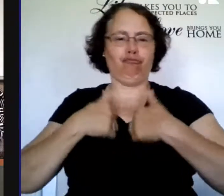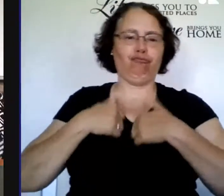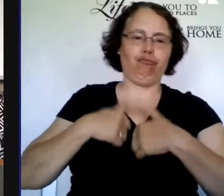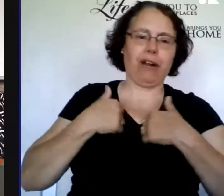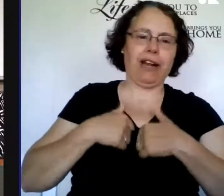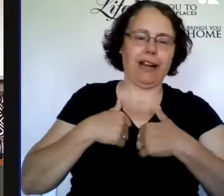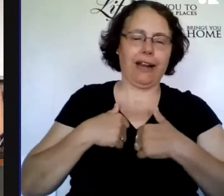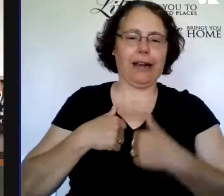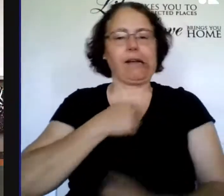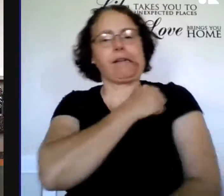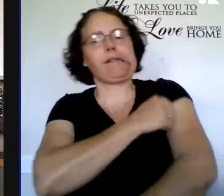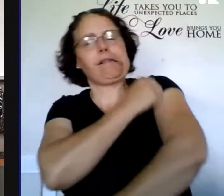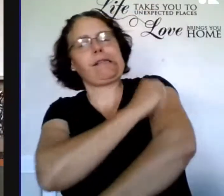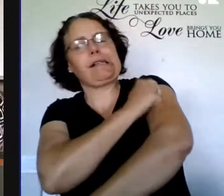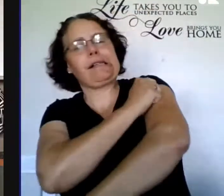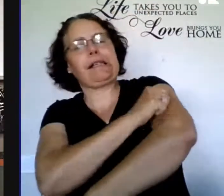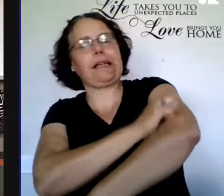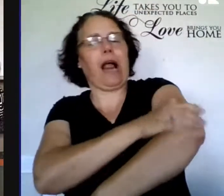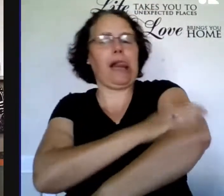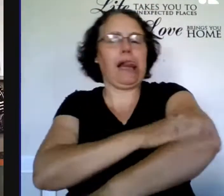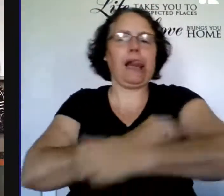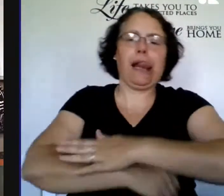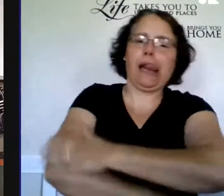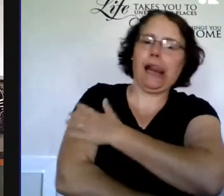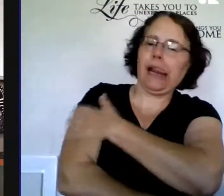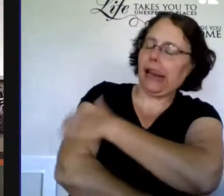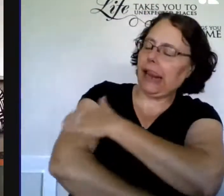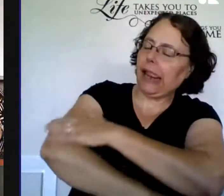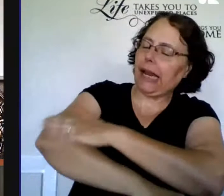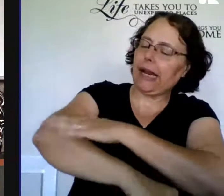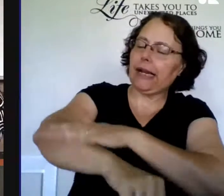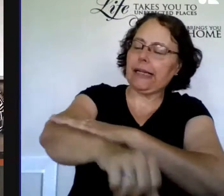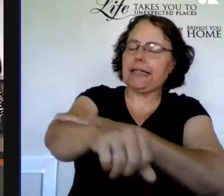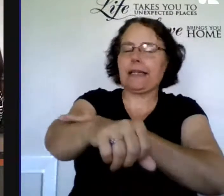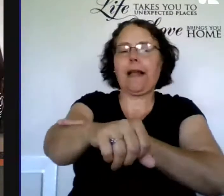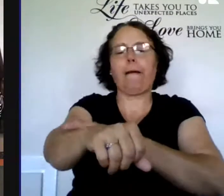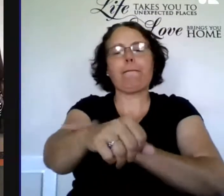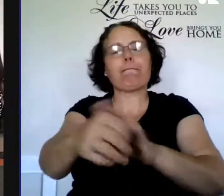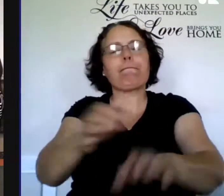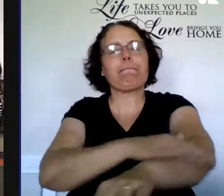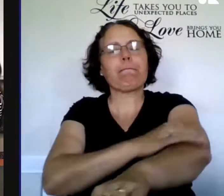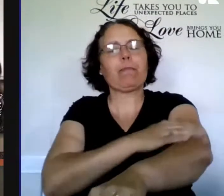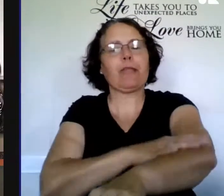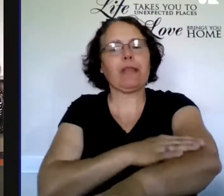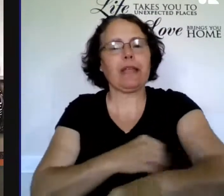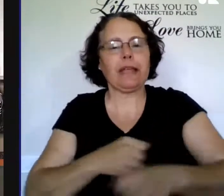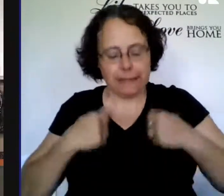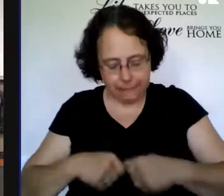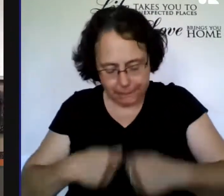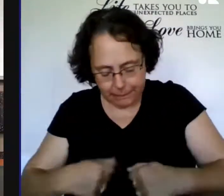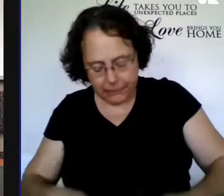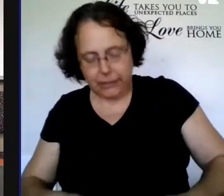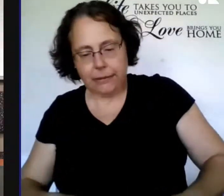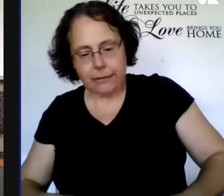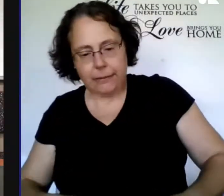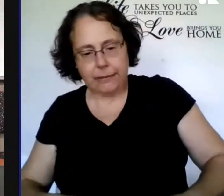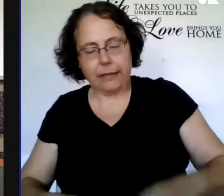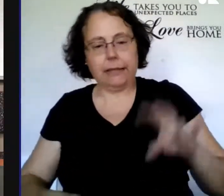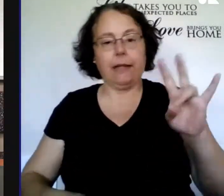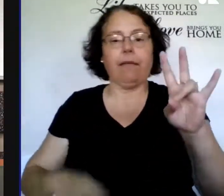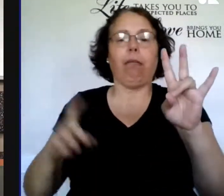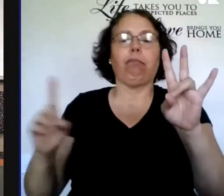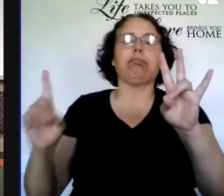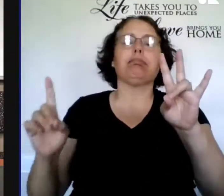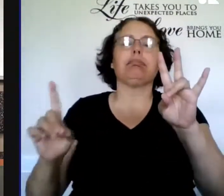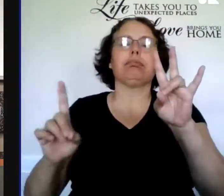they're washing their hair, they're washing their arms. Along comes another